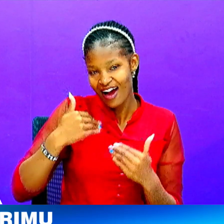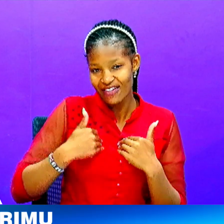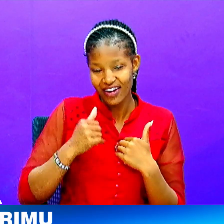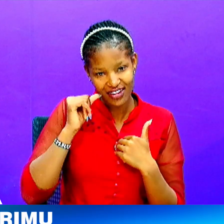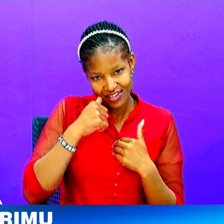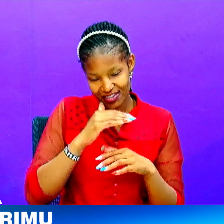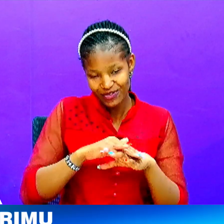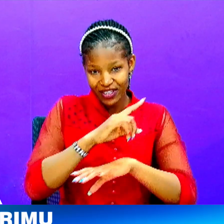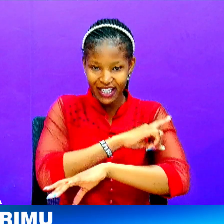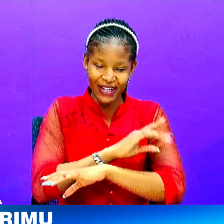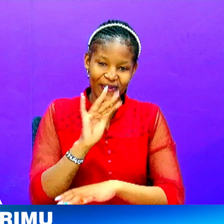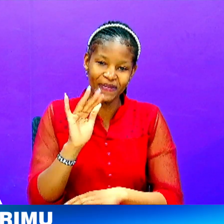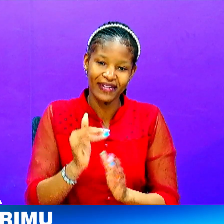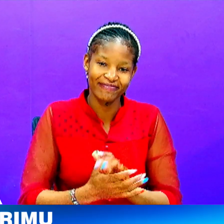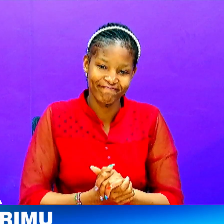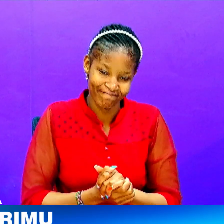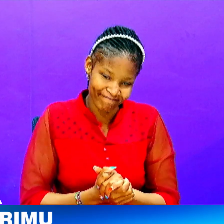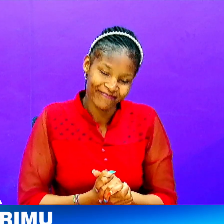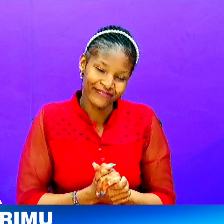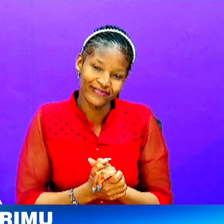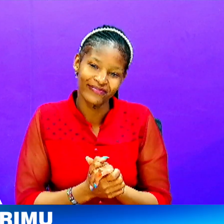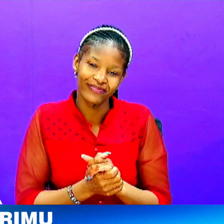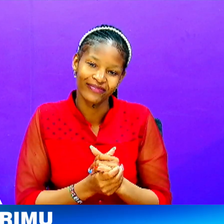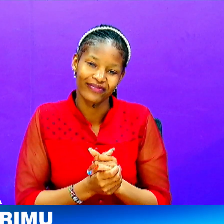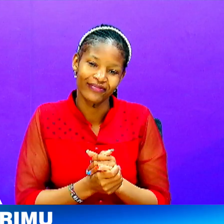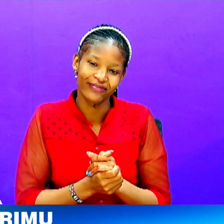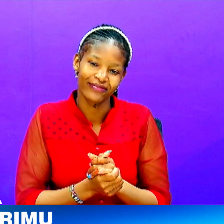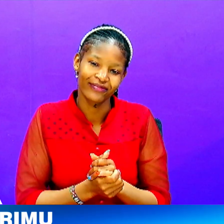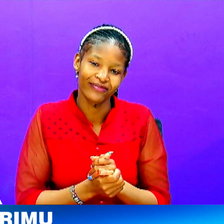And my sign language interpreter doing the voicing, Irene Chebiot. Have a nice day and goodbye.